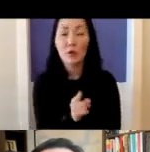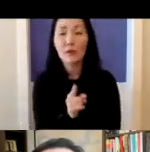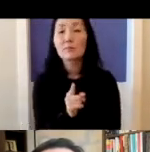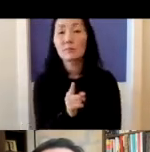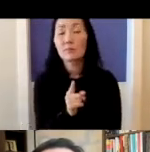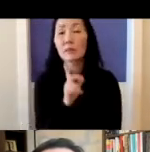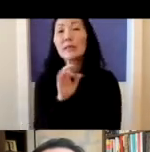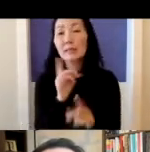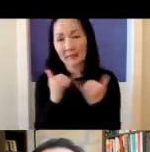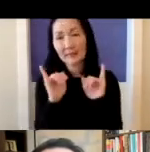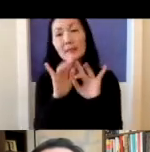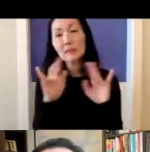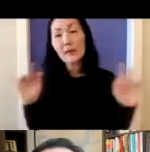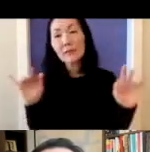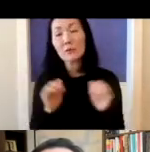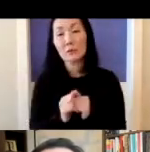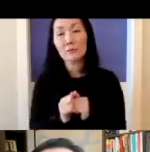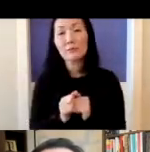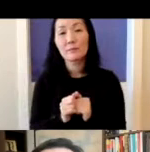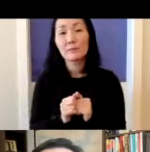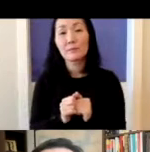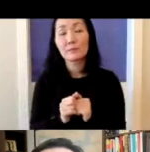in our region, that we look at the role of